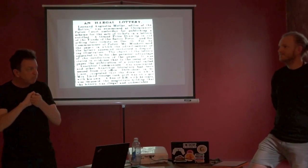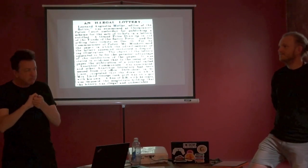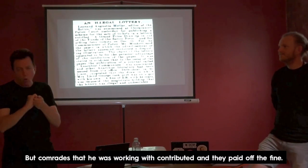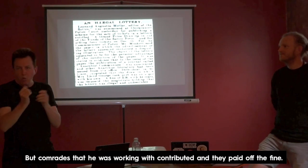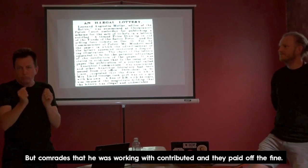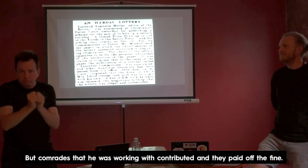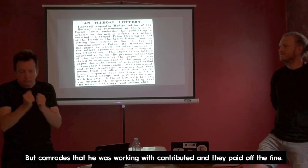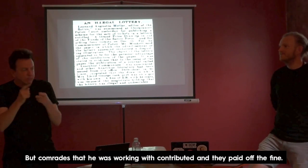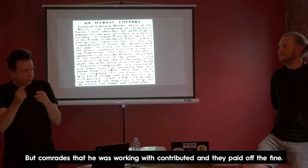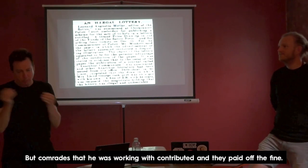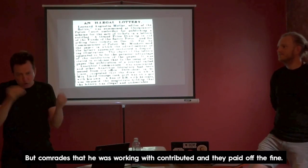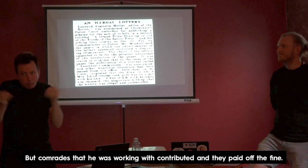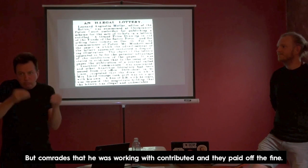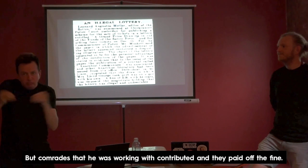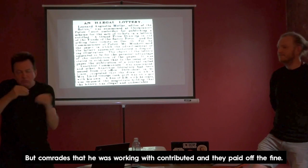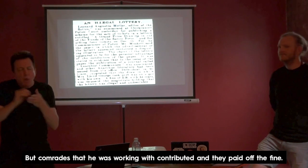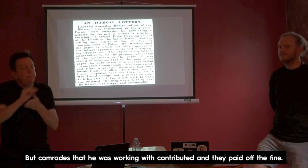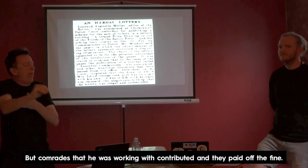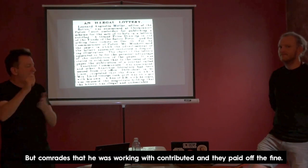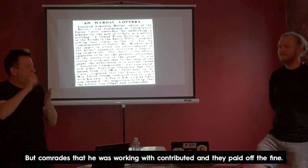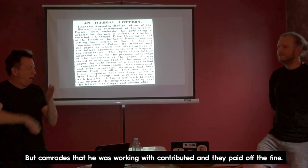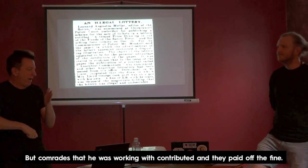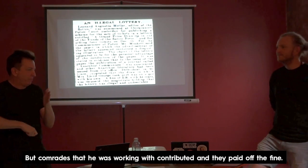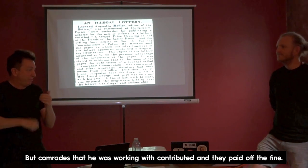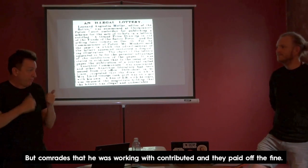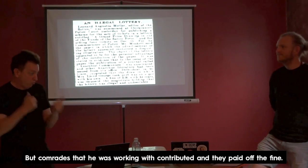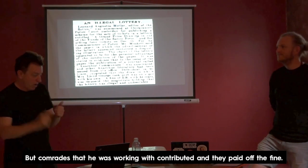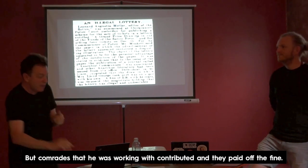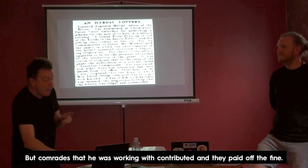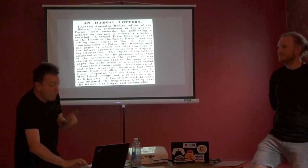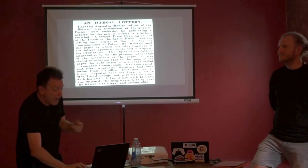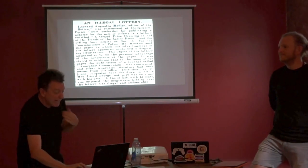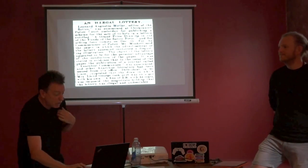But comrades that he was working with contributed, and they paid off the fine.